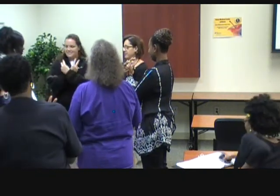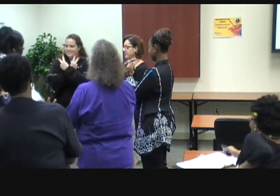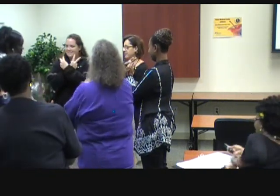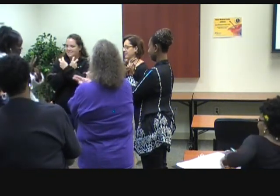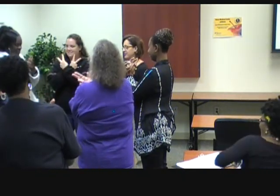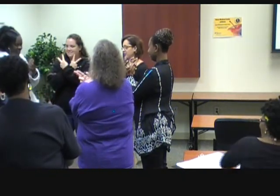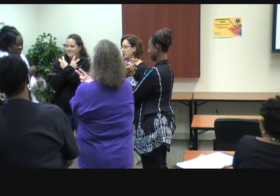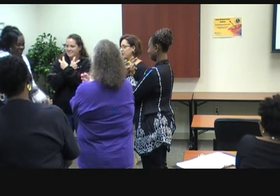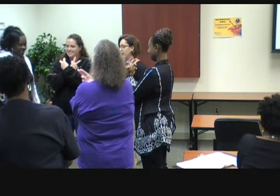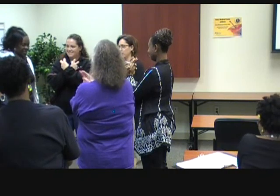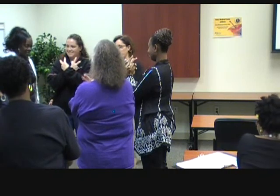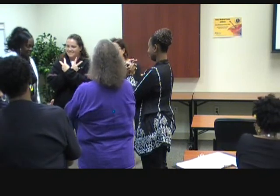oh, she was like, oh,